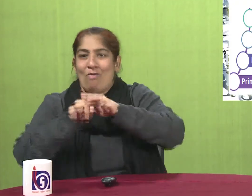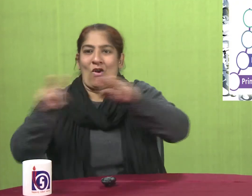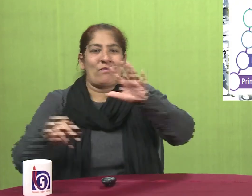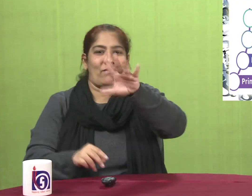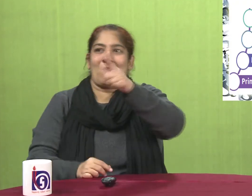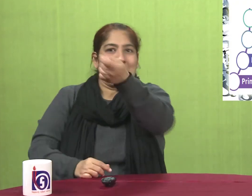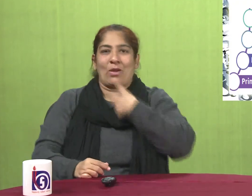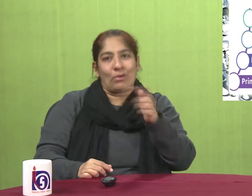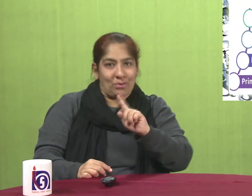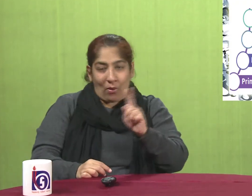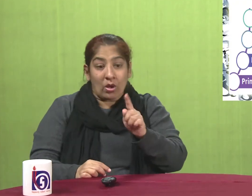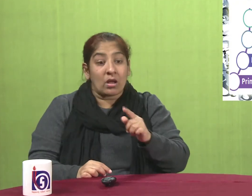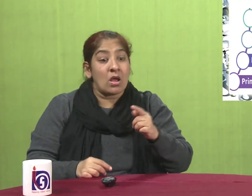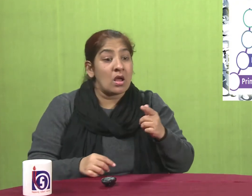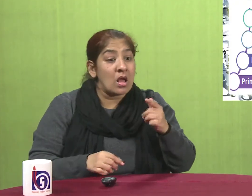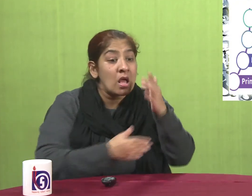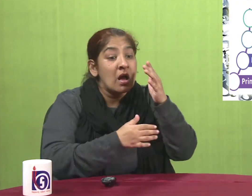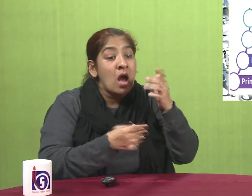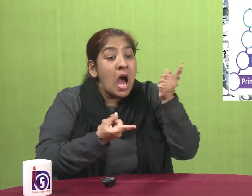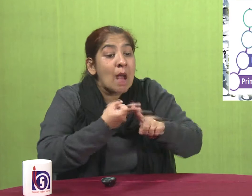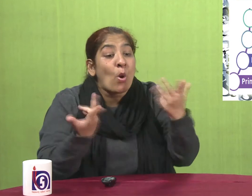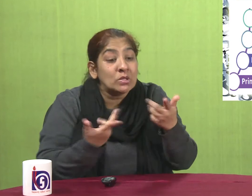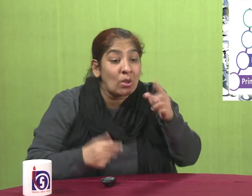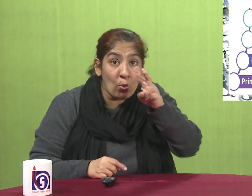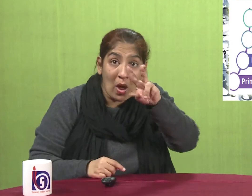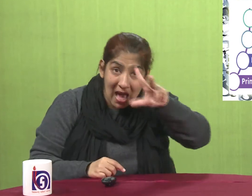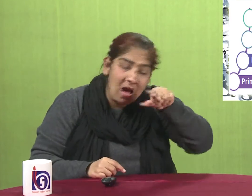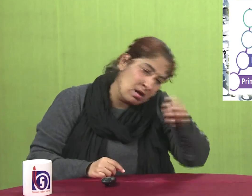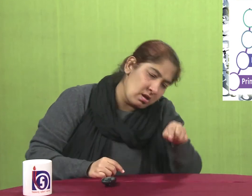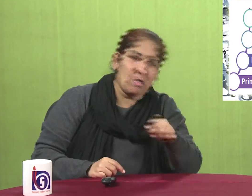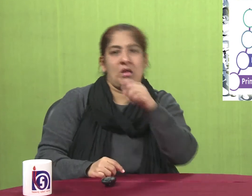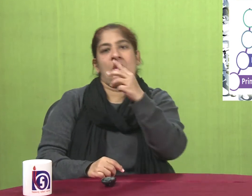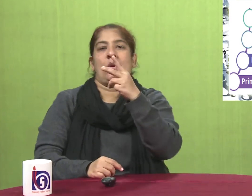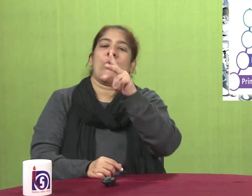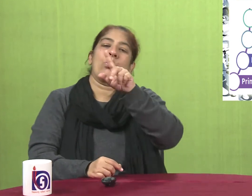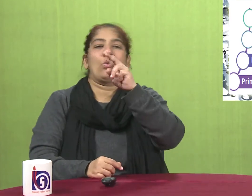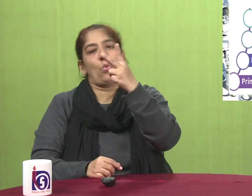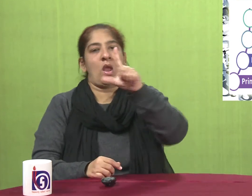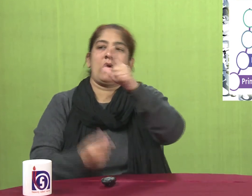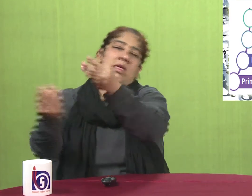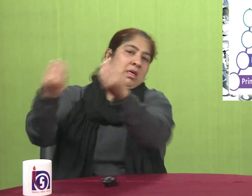So the insurance company will give us the rest 2 lakhs that got into loss.